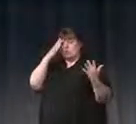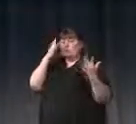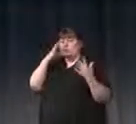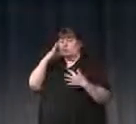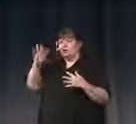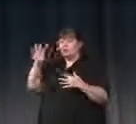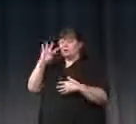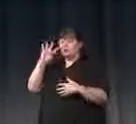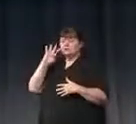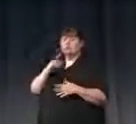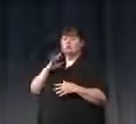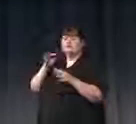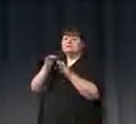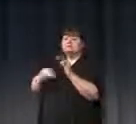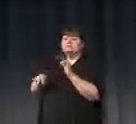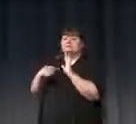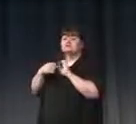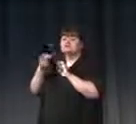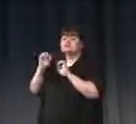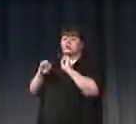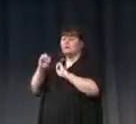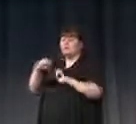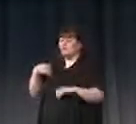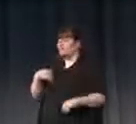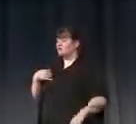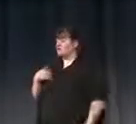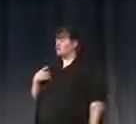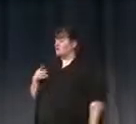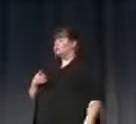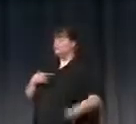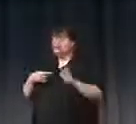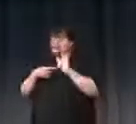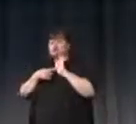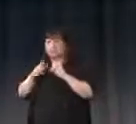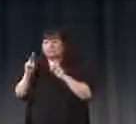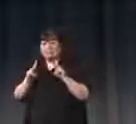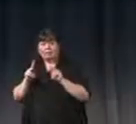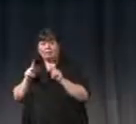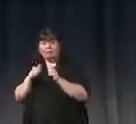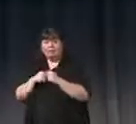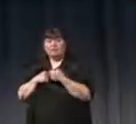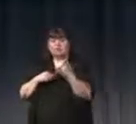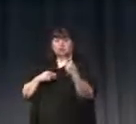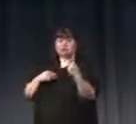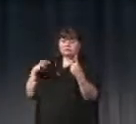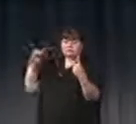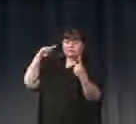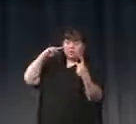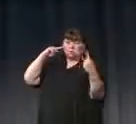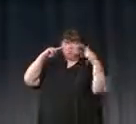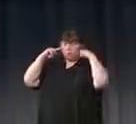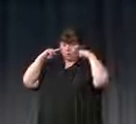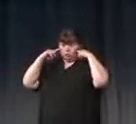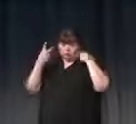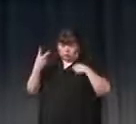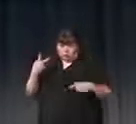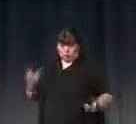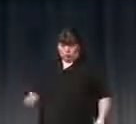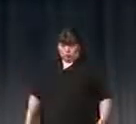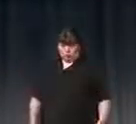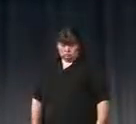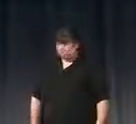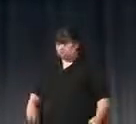simple experiment we did to test that. So what we've done here is we're presenting people with two different sounds. They're just random patterns